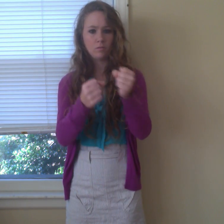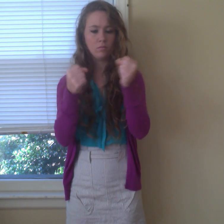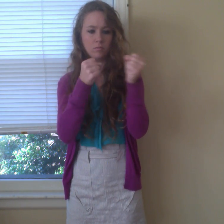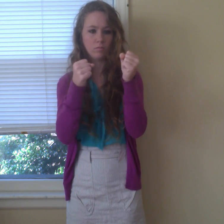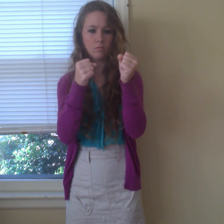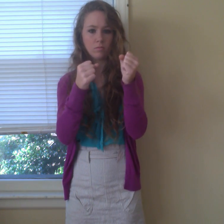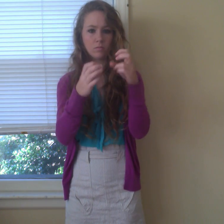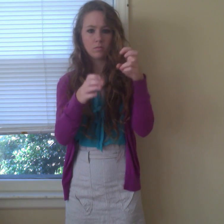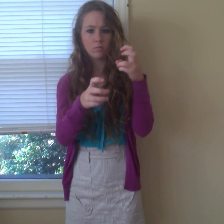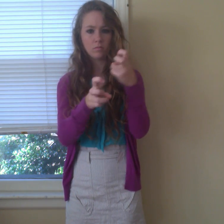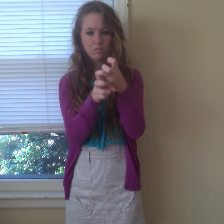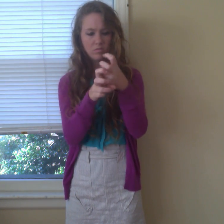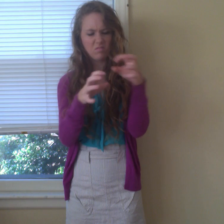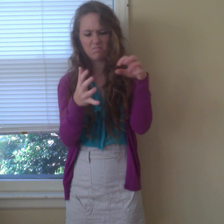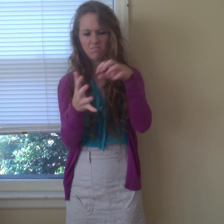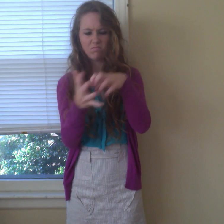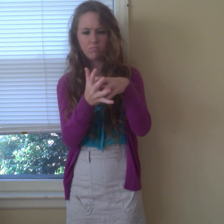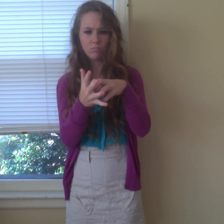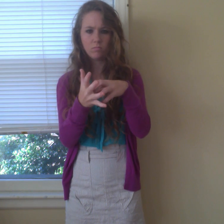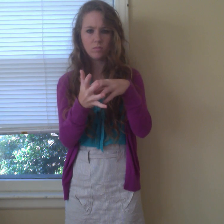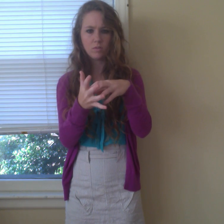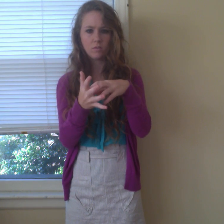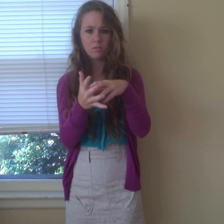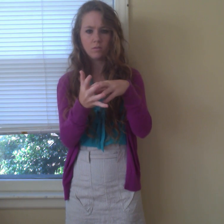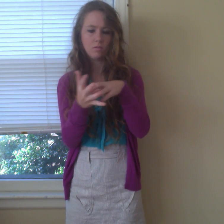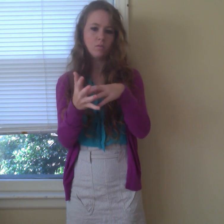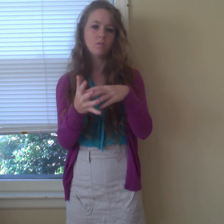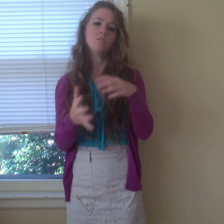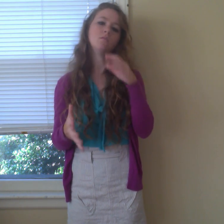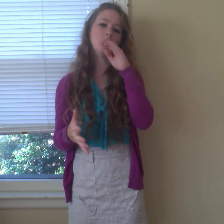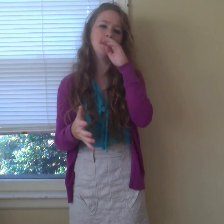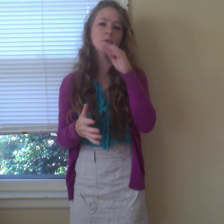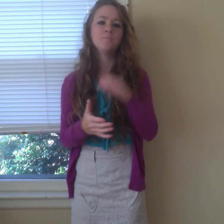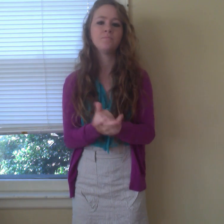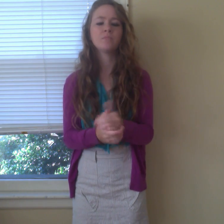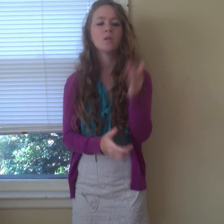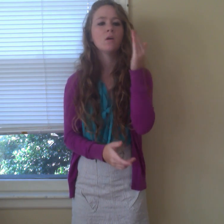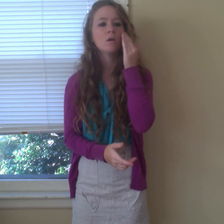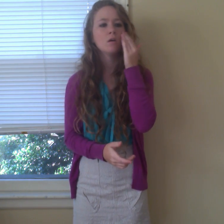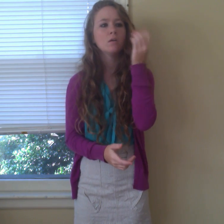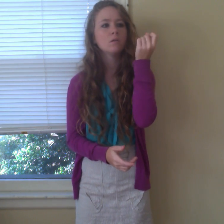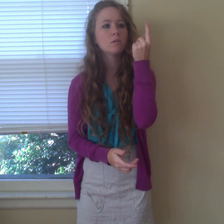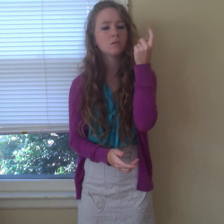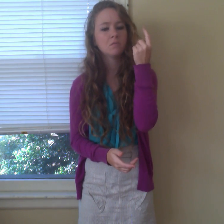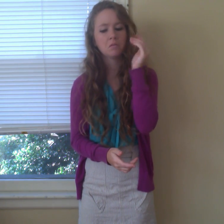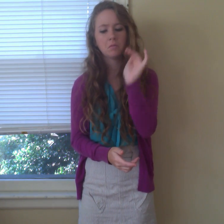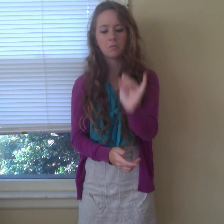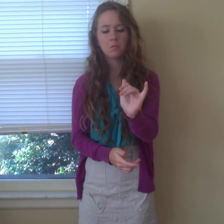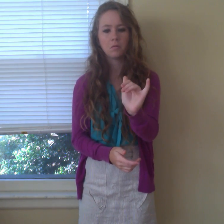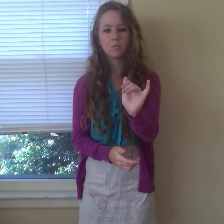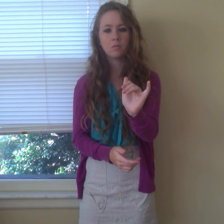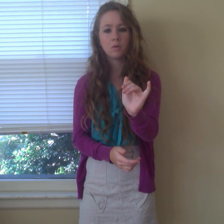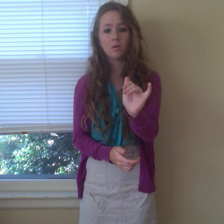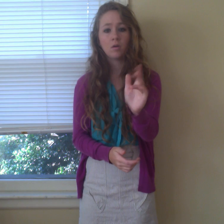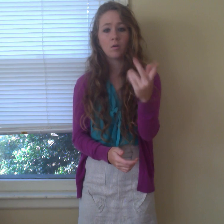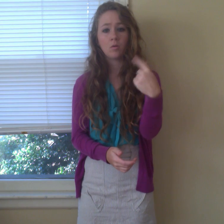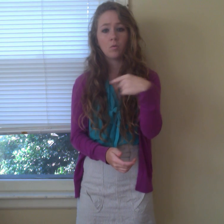of an oligarchy. Knowing this, we as Americans are ultimately left with only two choices. We can keep